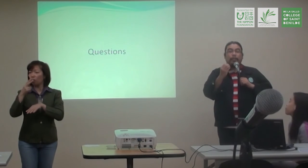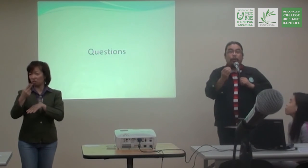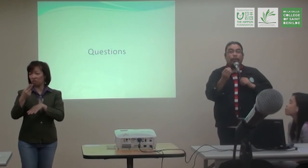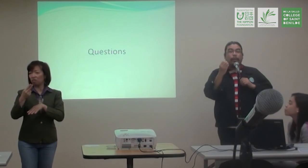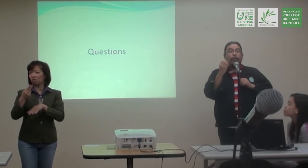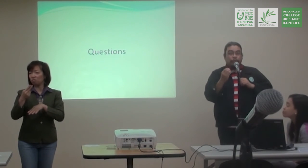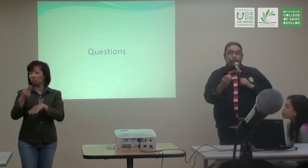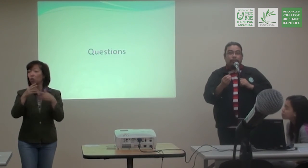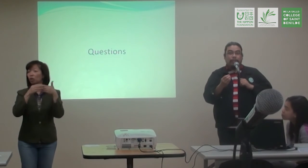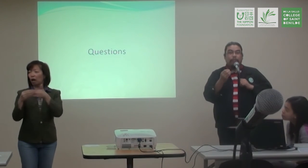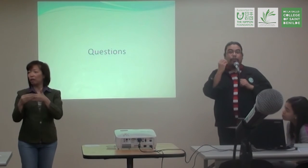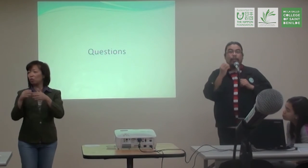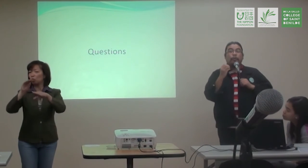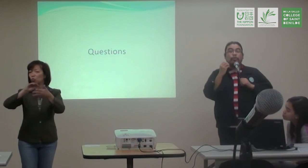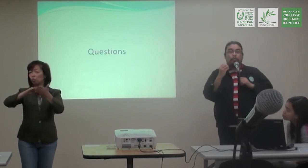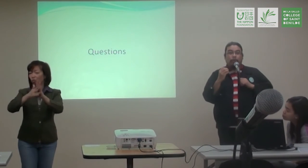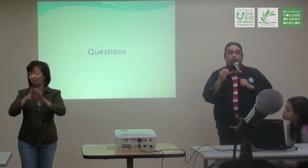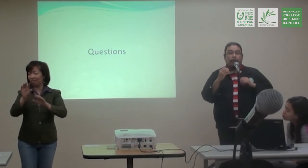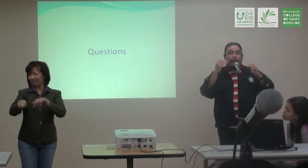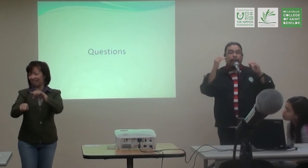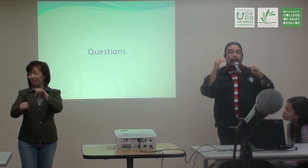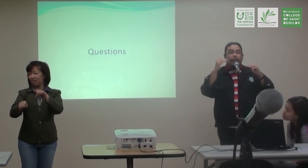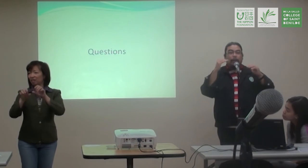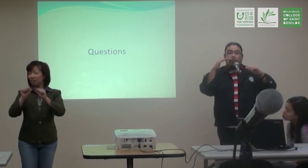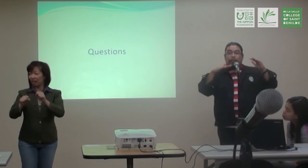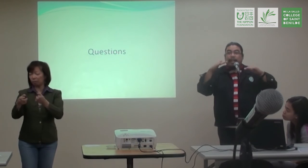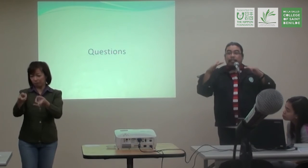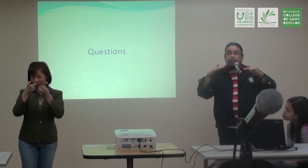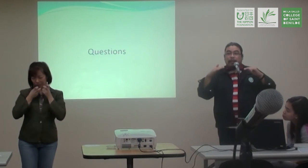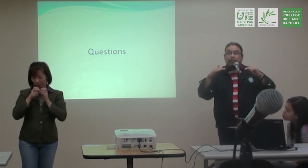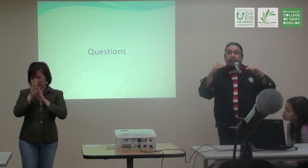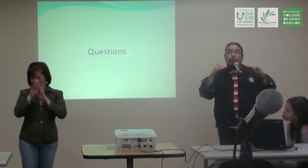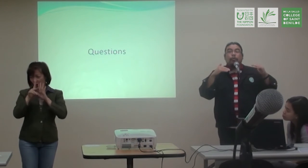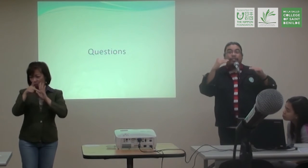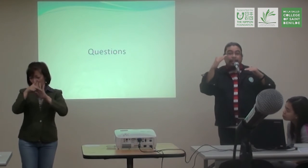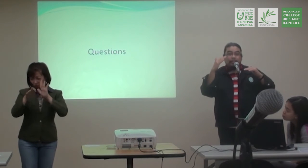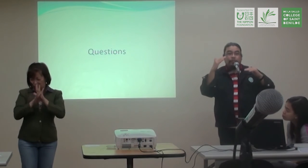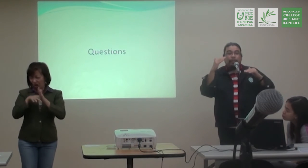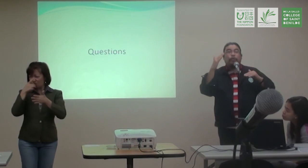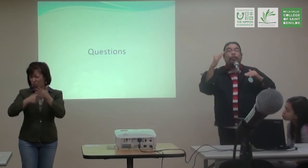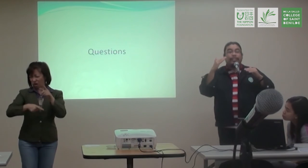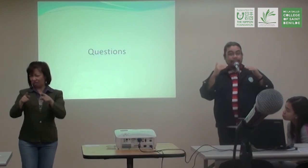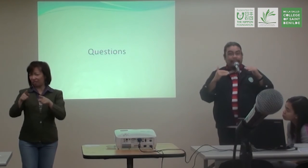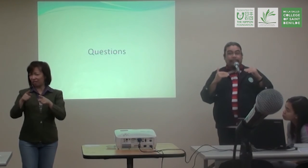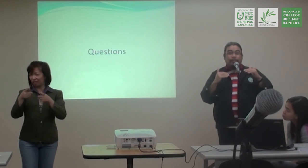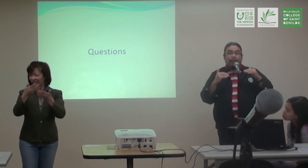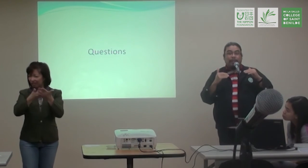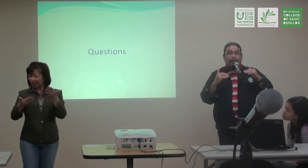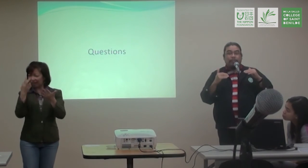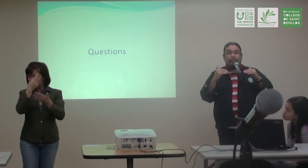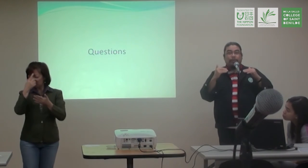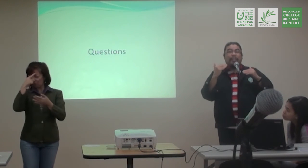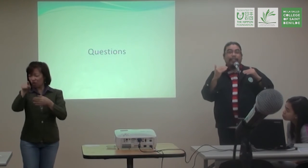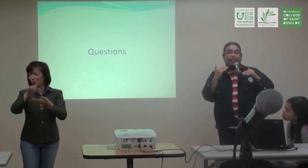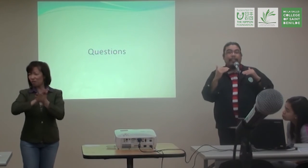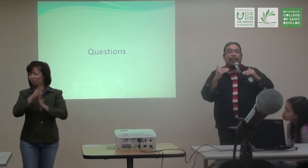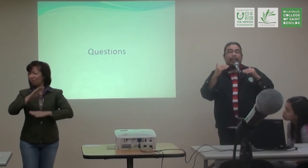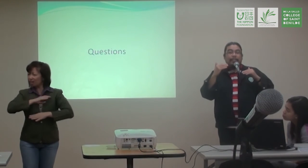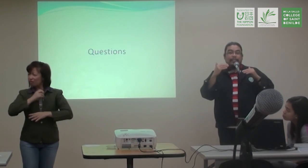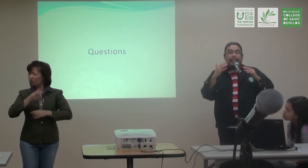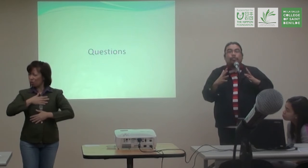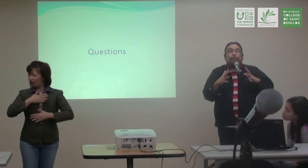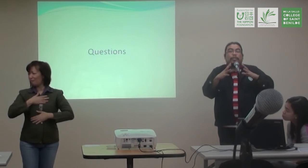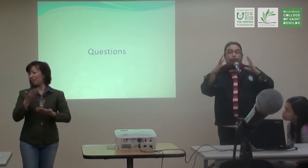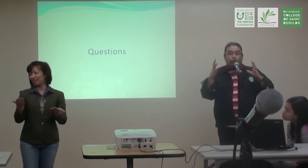students. Knowing your students, if you're able to profile what aspects are you satisfied or dissatisfied with. So